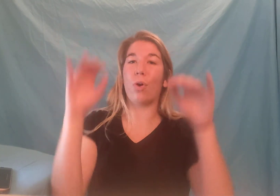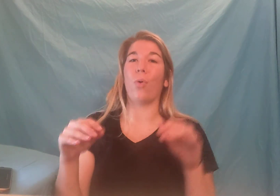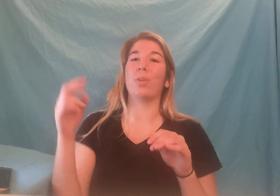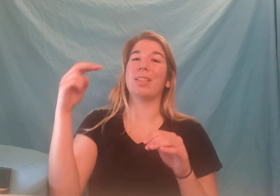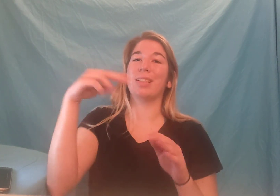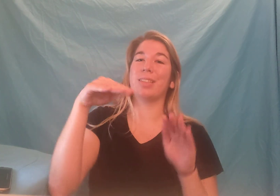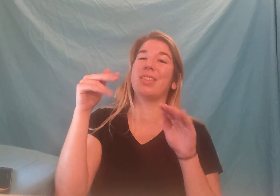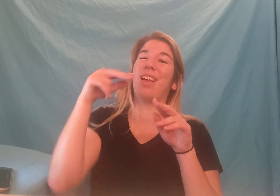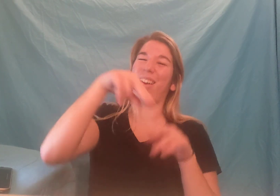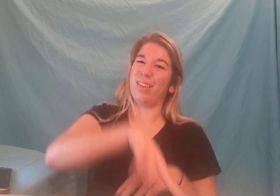snow slide.